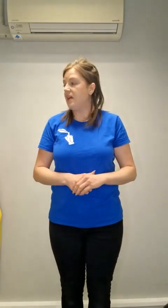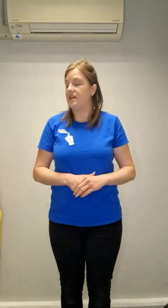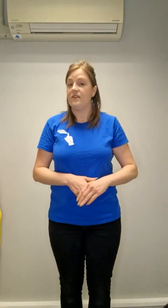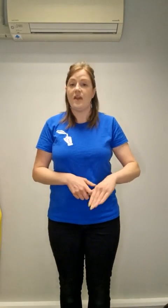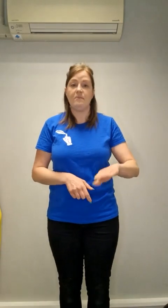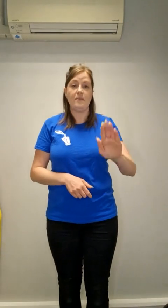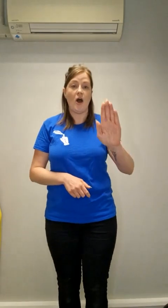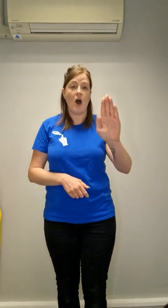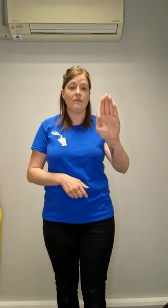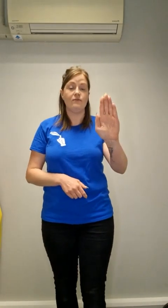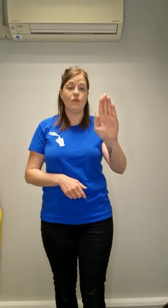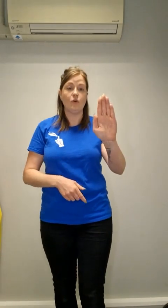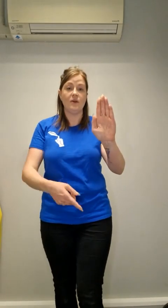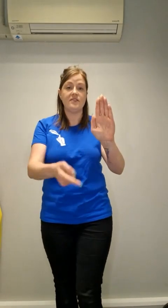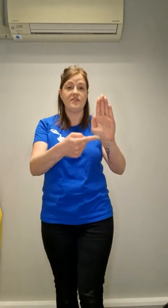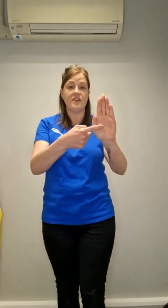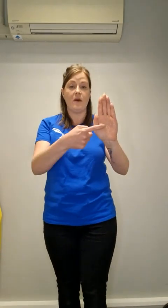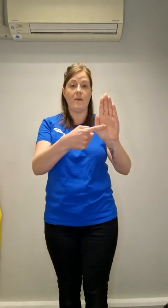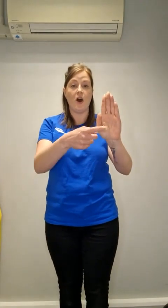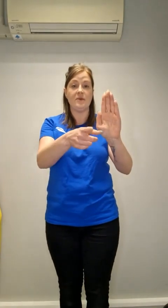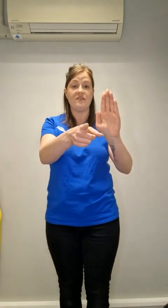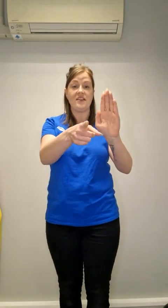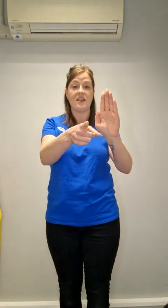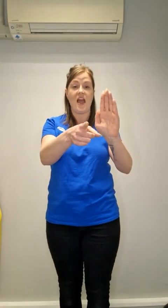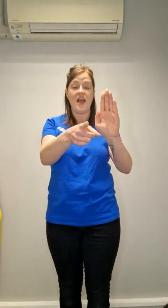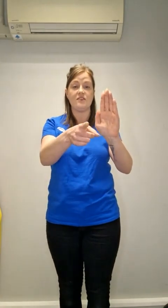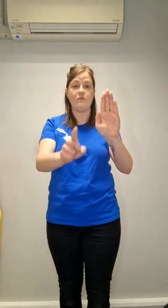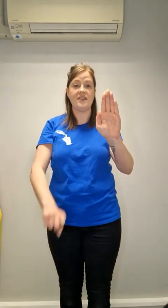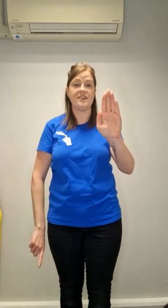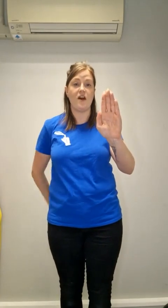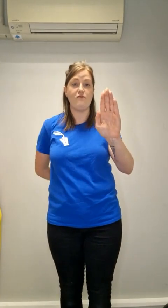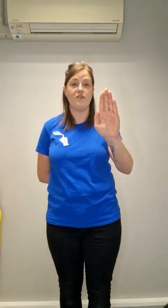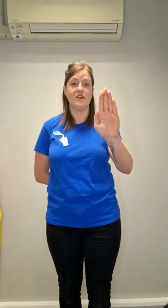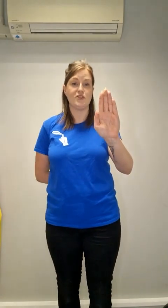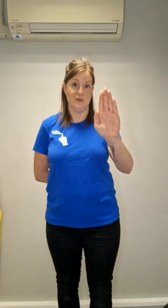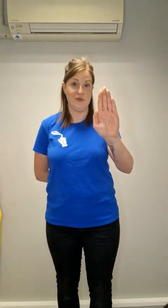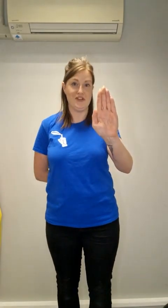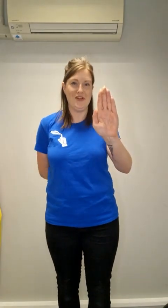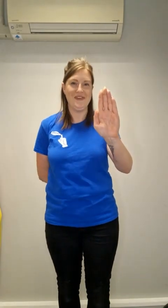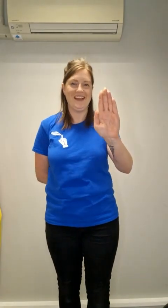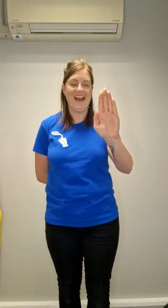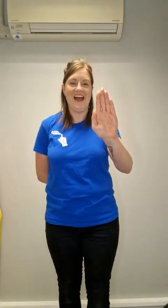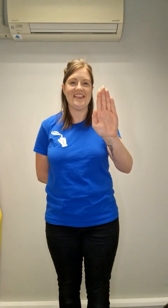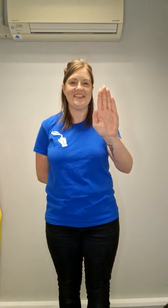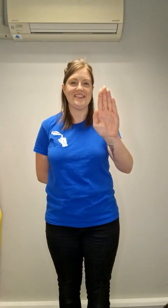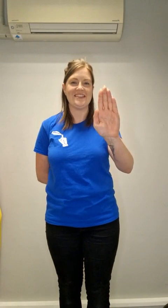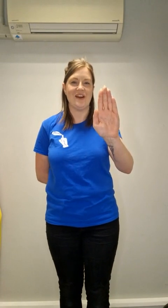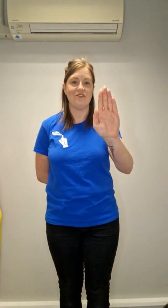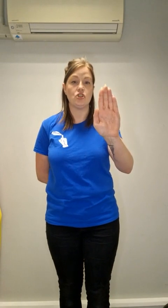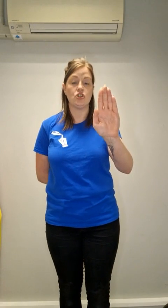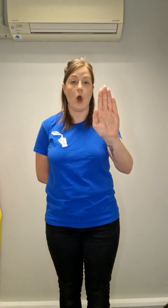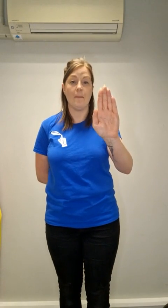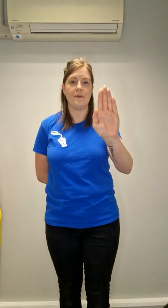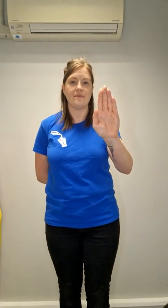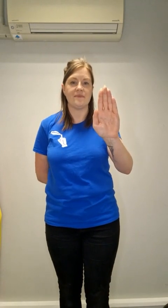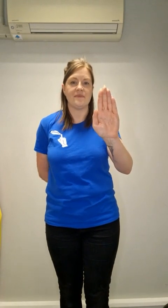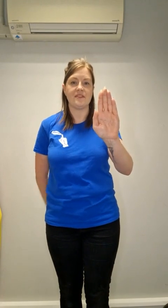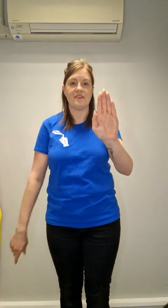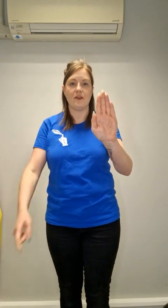Can then be palm forward, so you see my palm is facing ahead of myself towards you, and this is the sign for stop. So